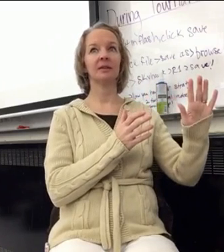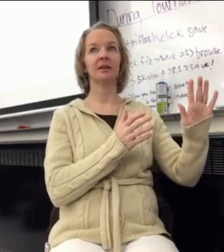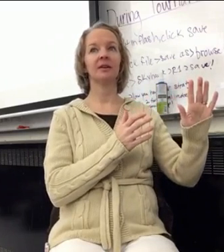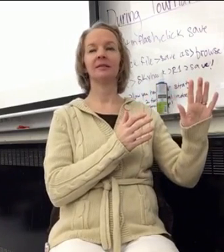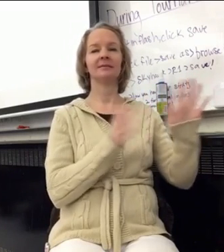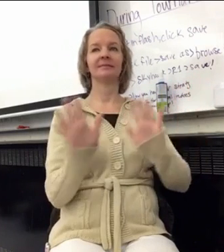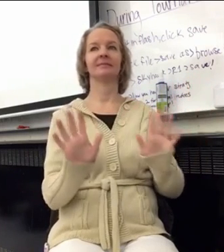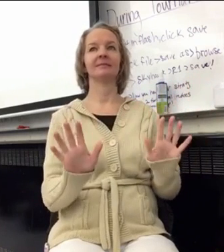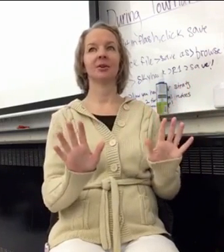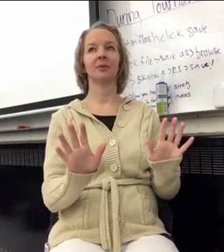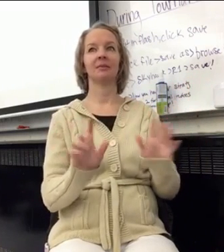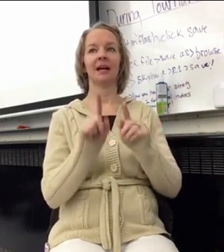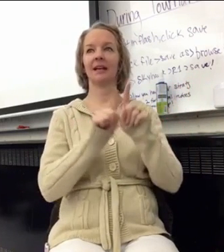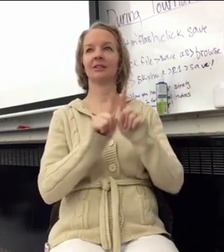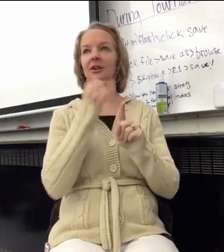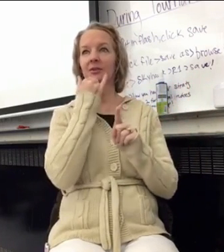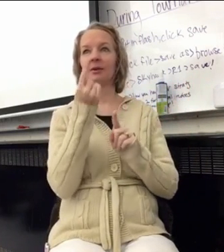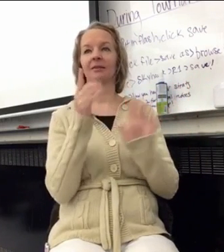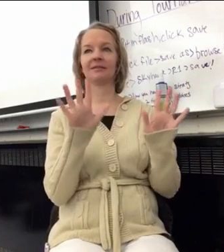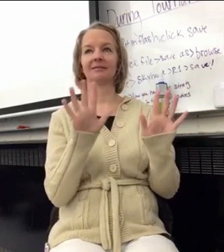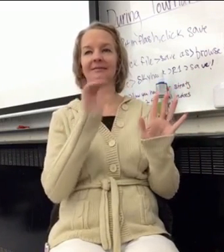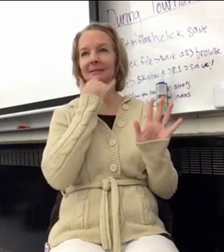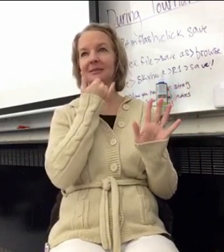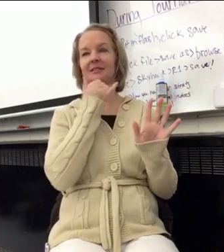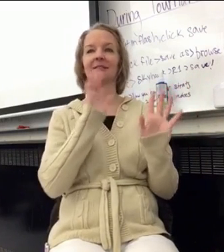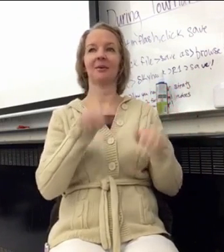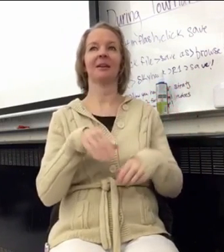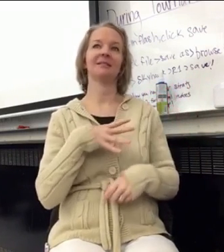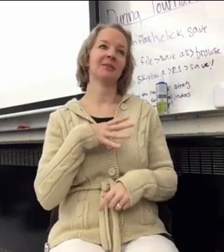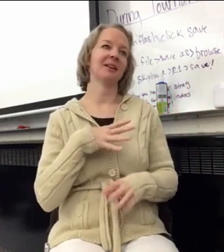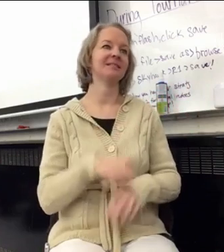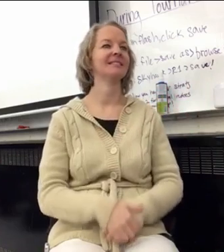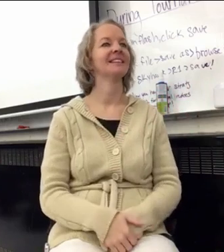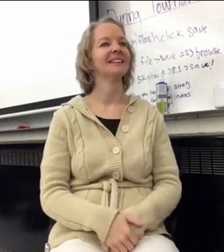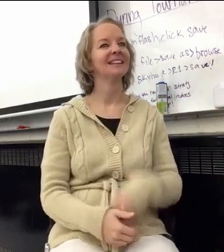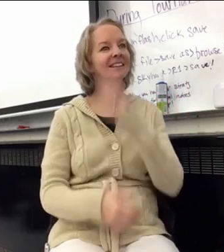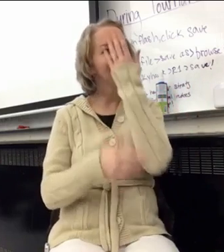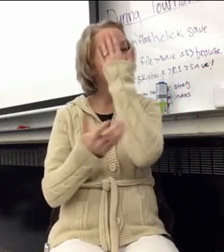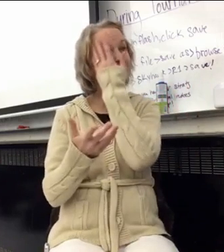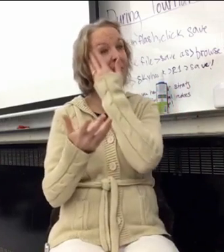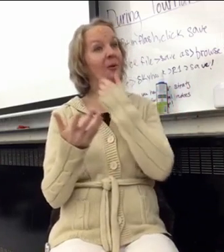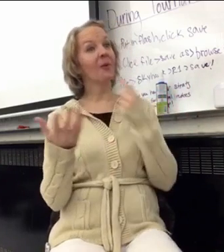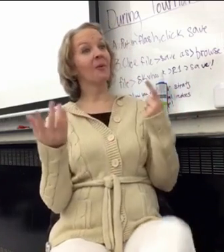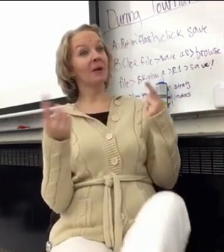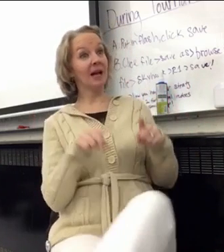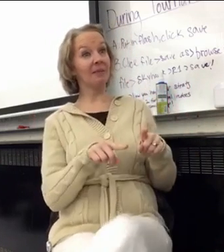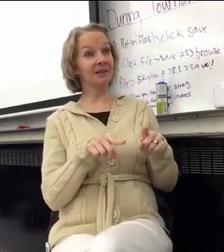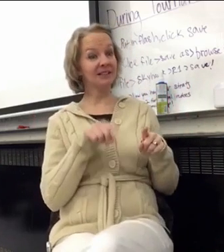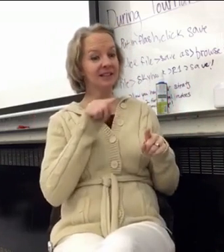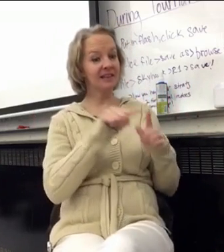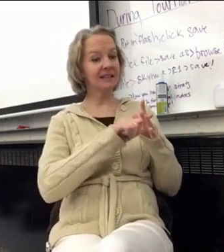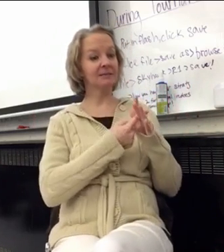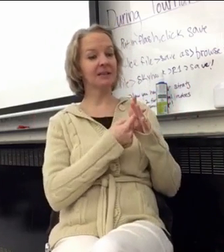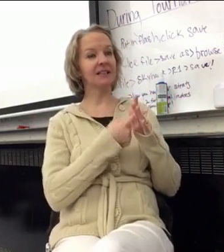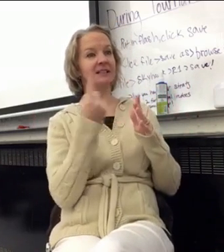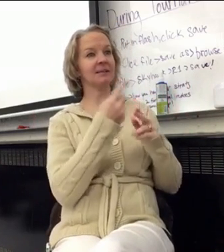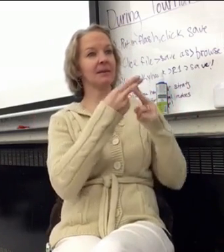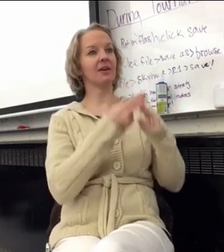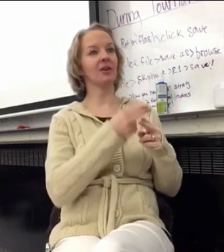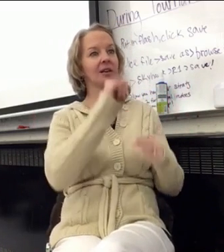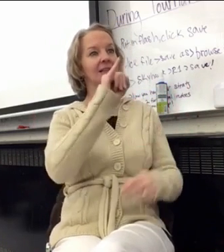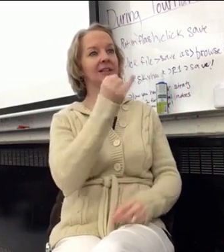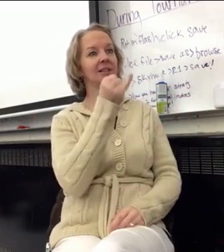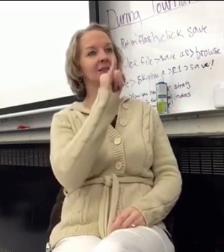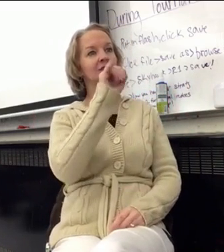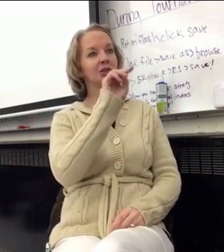about I starred the wrong ones in here. Shoot. Oh well, that's okay. So what's going to happen is this begins what is known as Jim